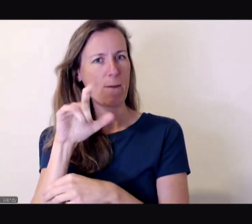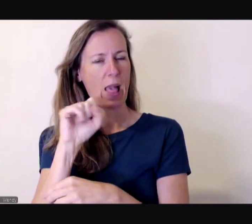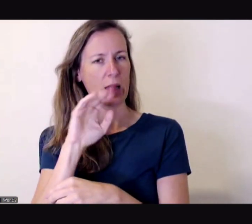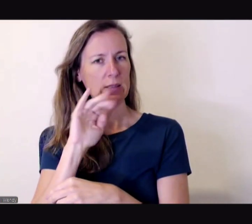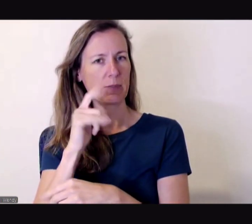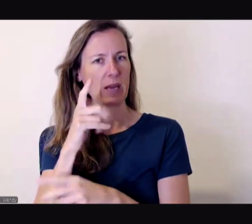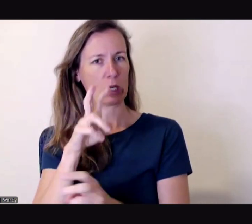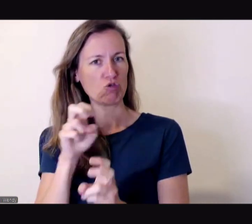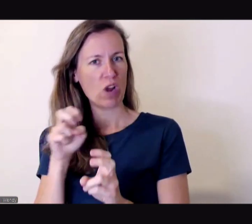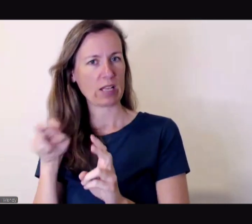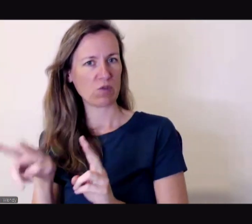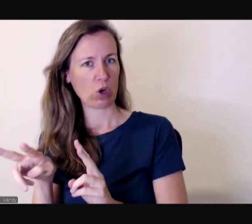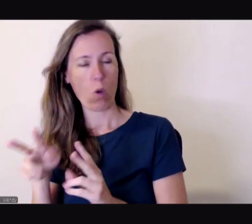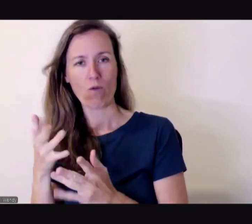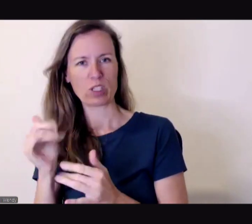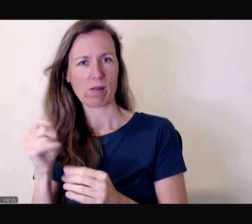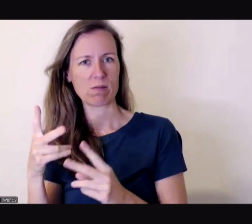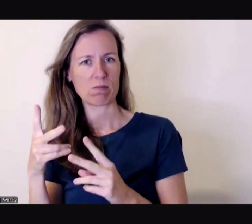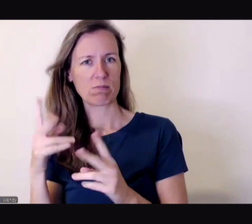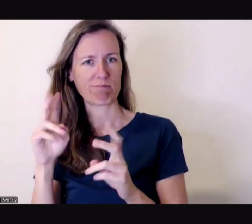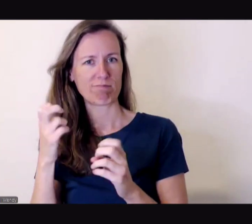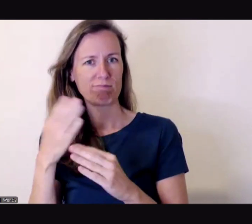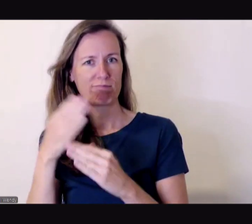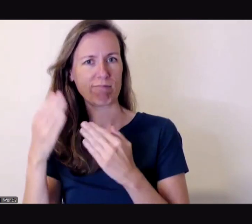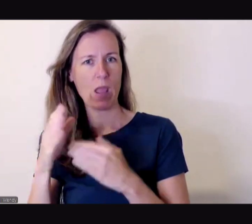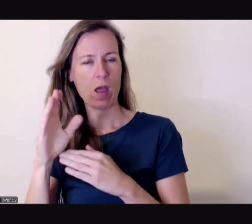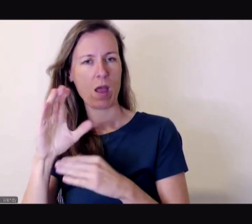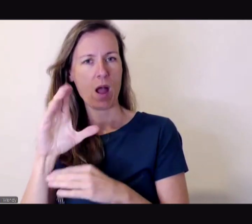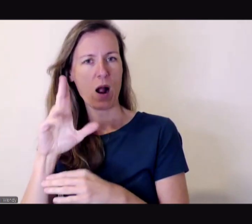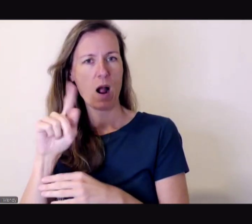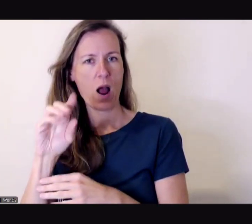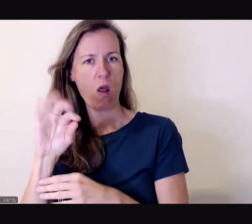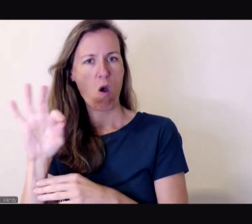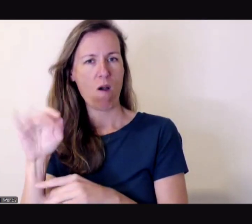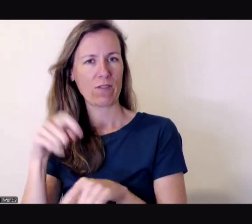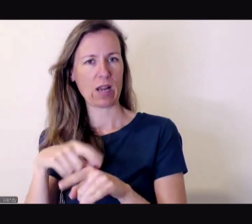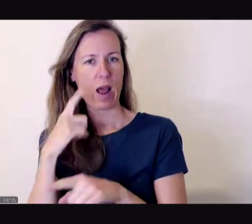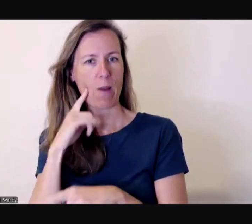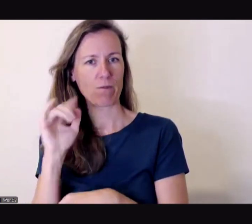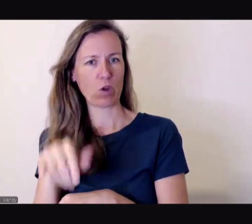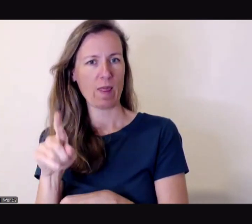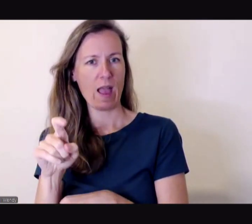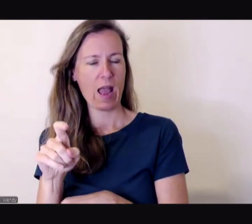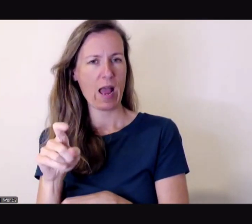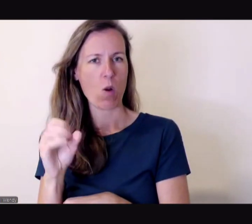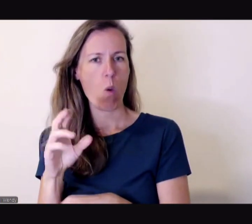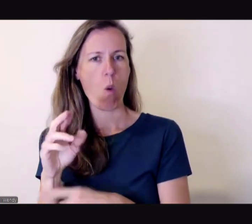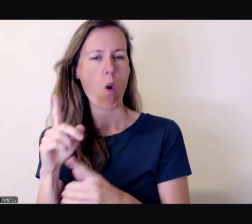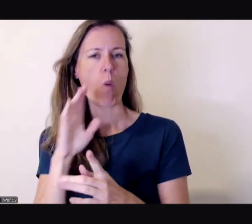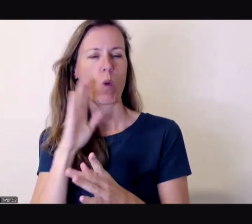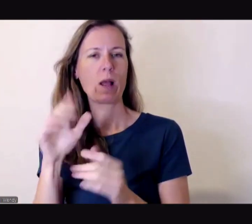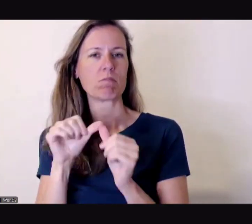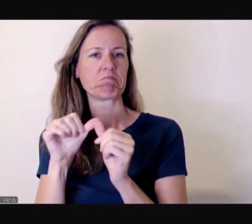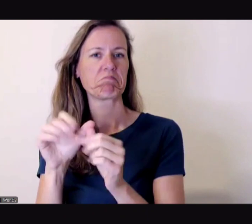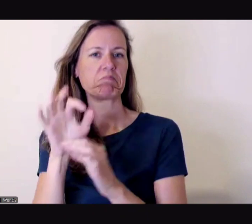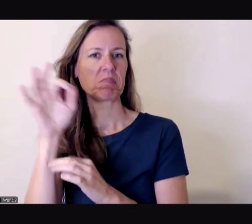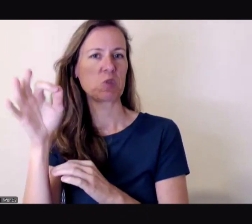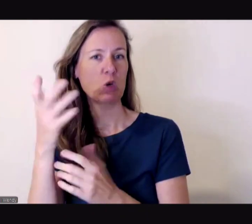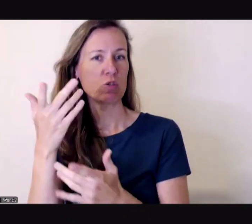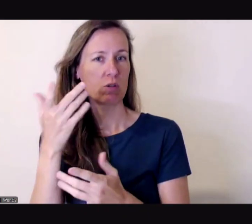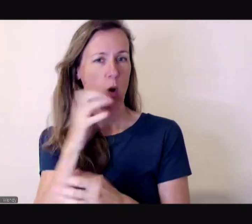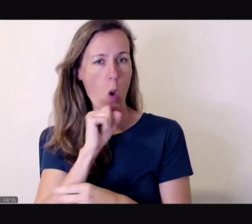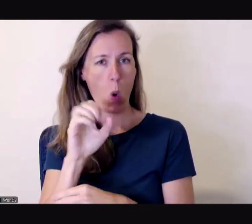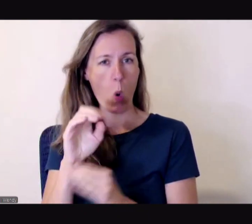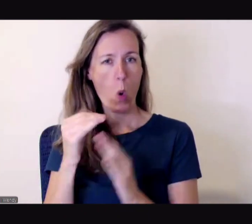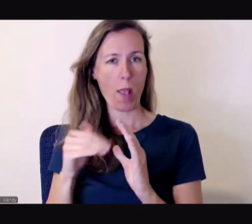there a cutoff time for that? Is that just endless time? What do you mean? The old email address is going to be